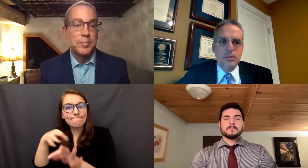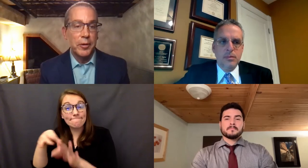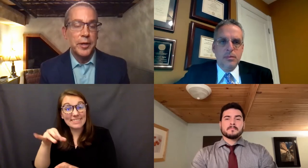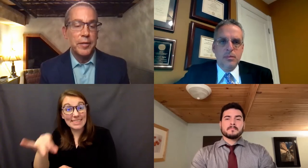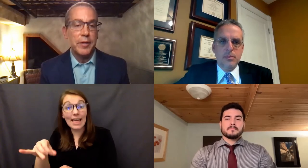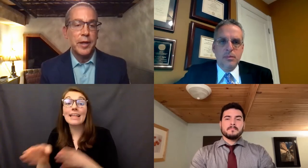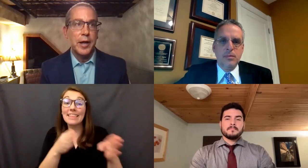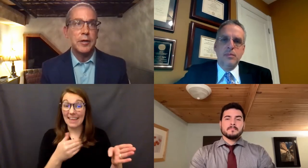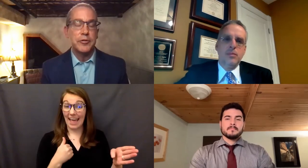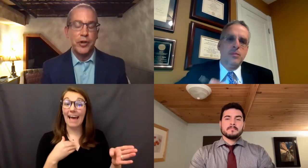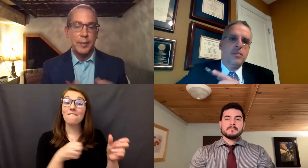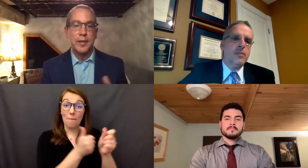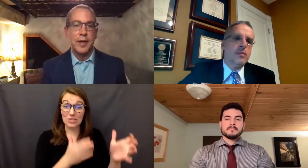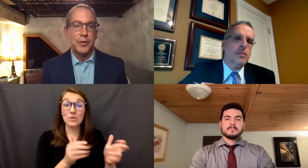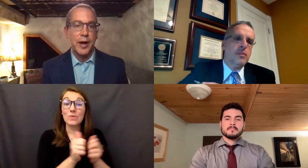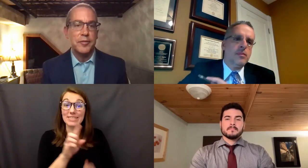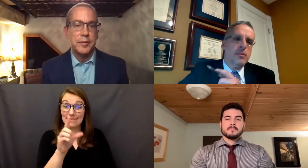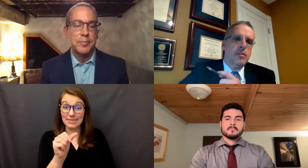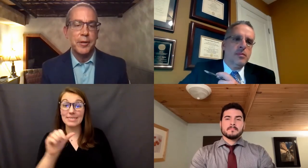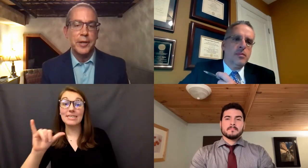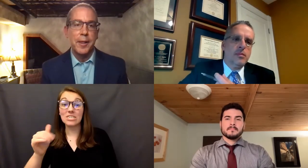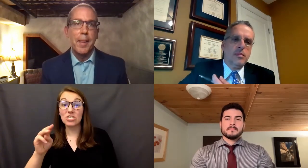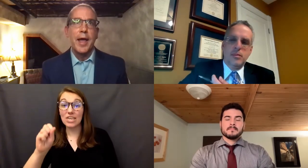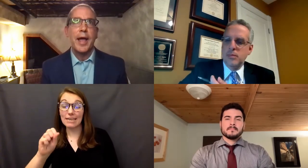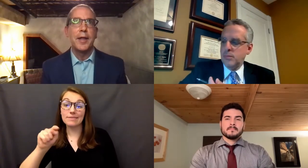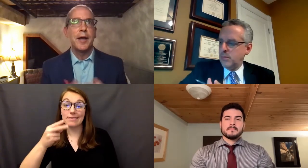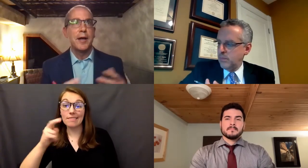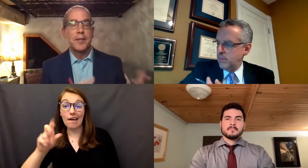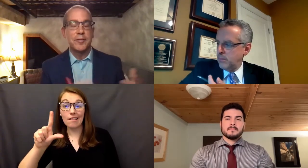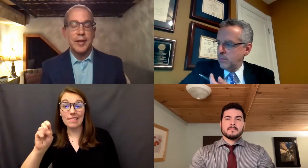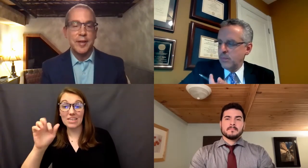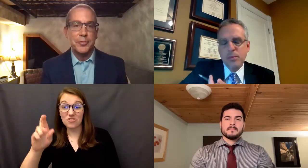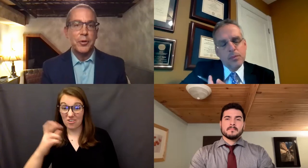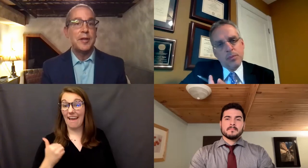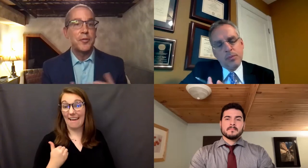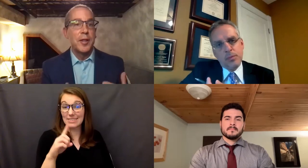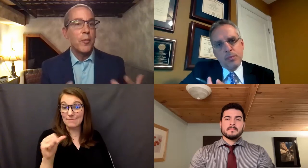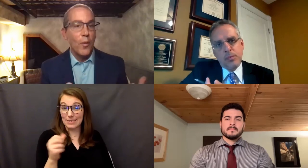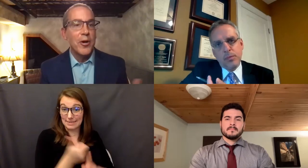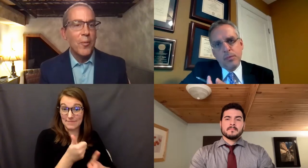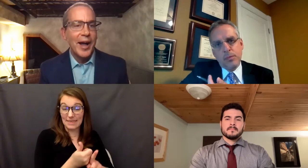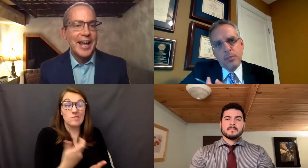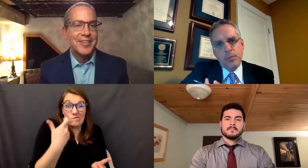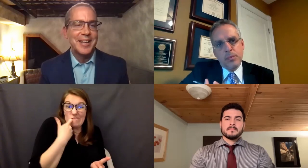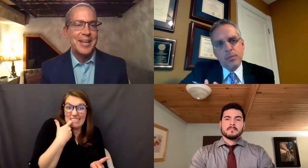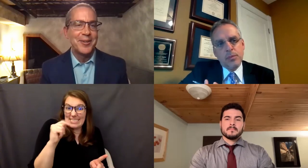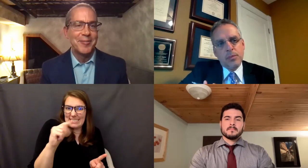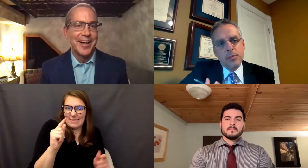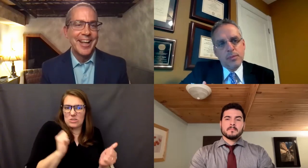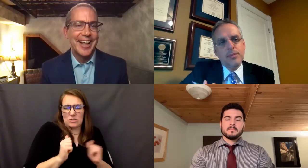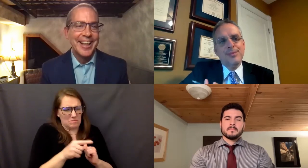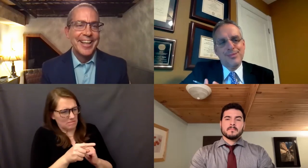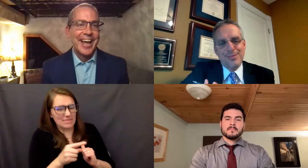with a disability. James the Lesser has a disability, and this latest episode, they're wondering why he hasn't healed